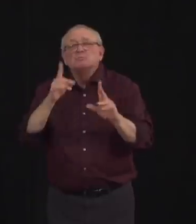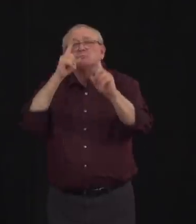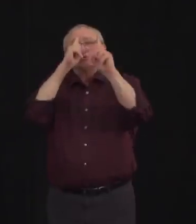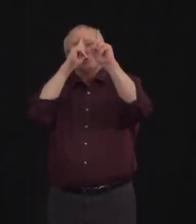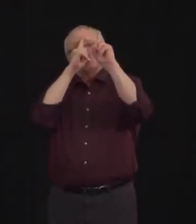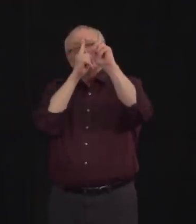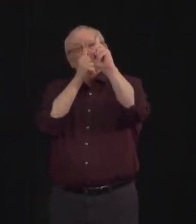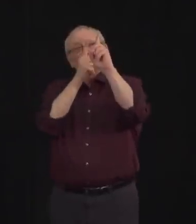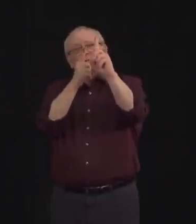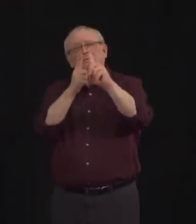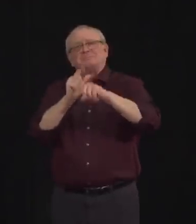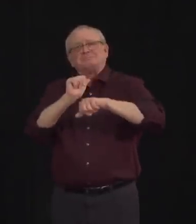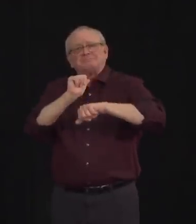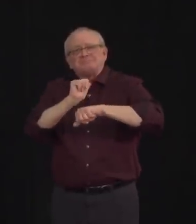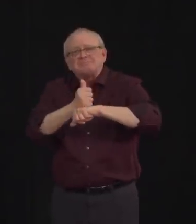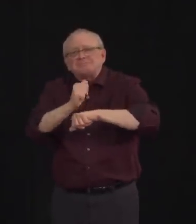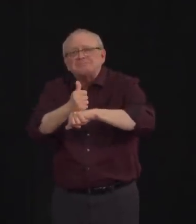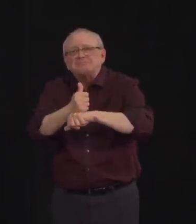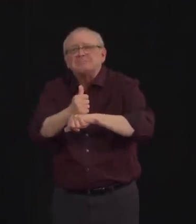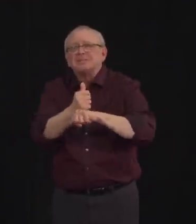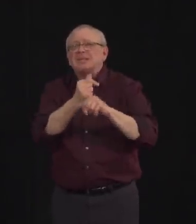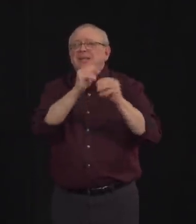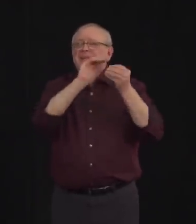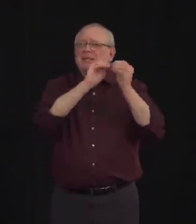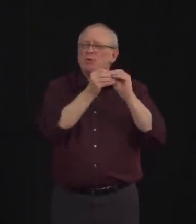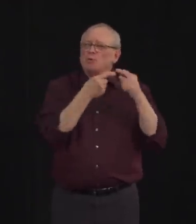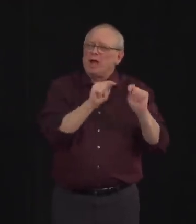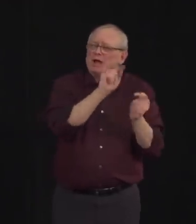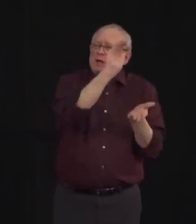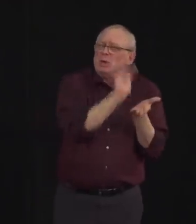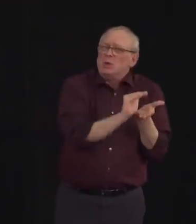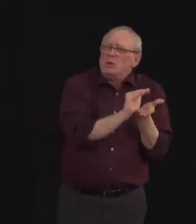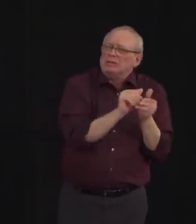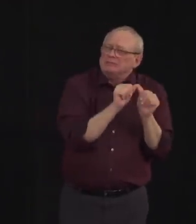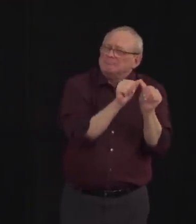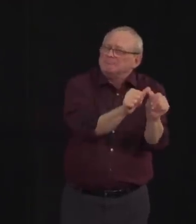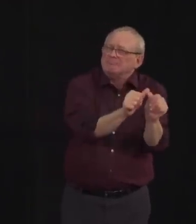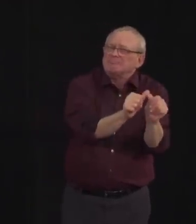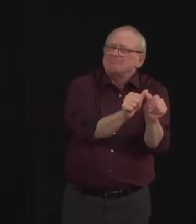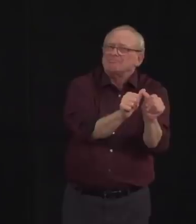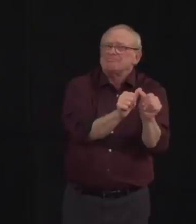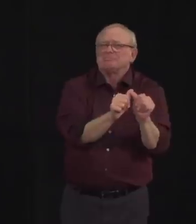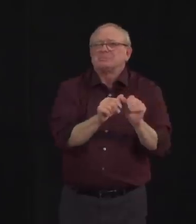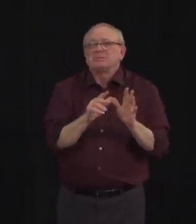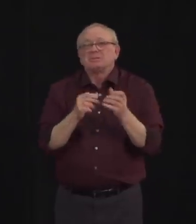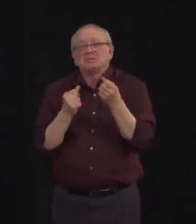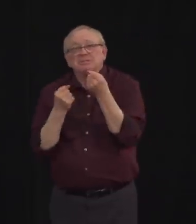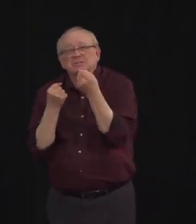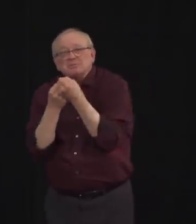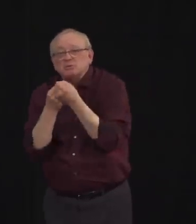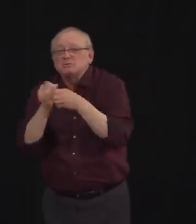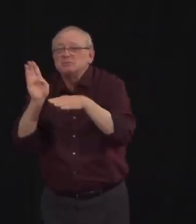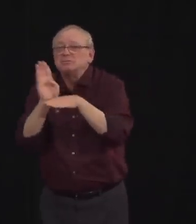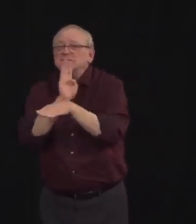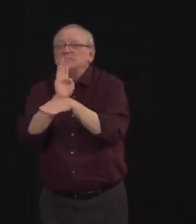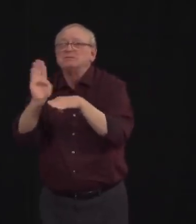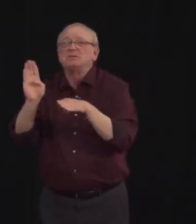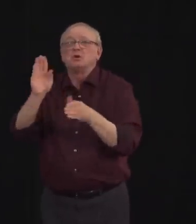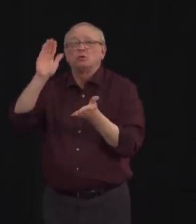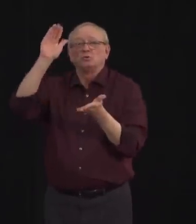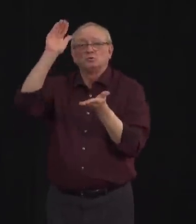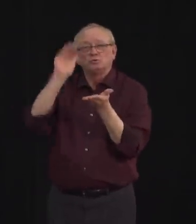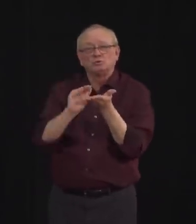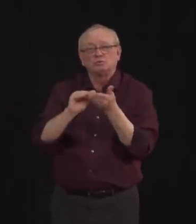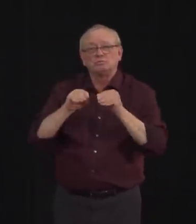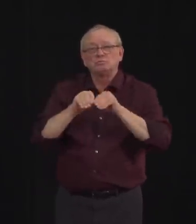support businesses in meeting the requirements to prevent spread of disease, while also not placing undue burden on struggling business